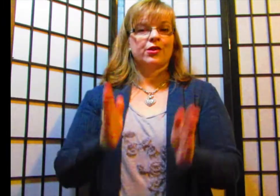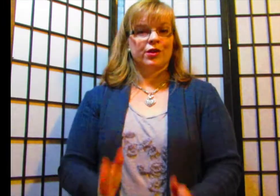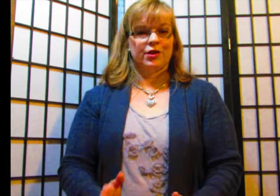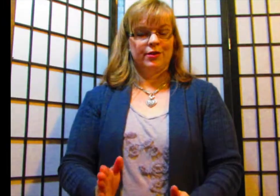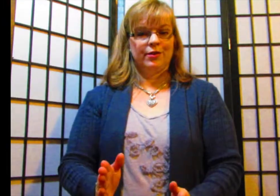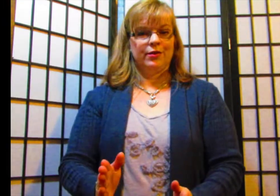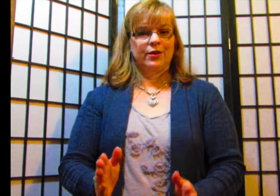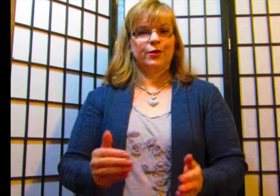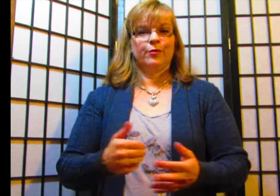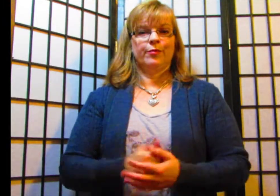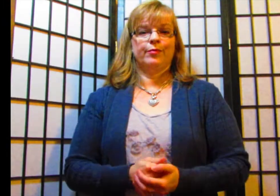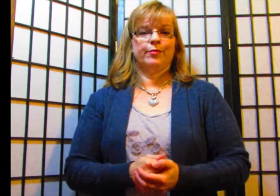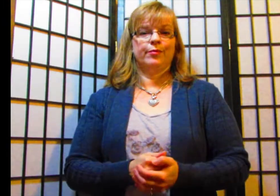Actor.